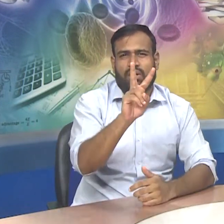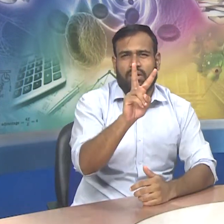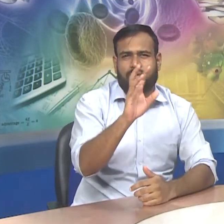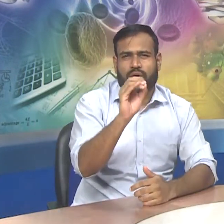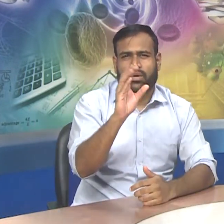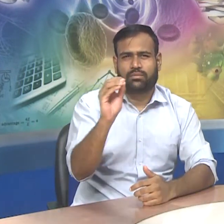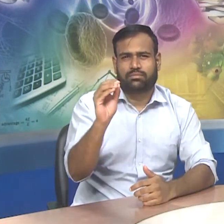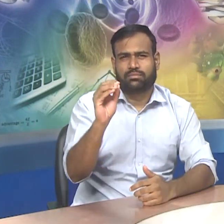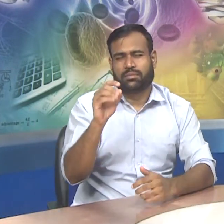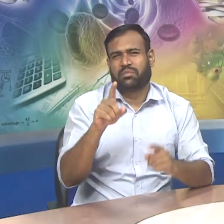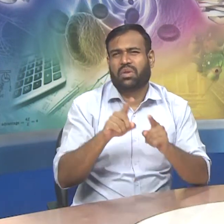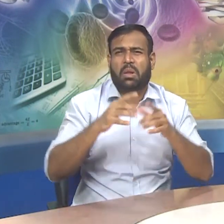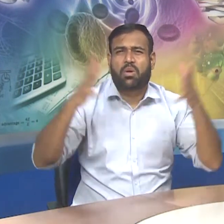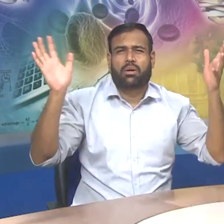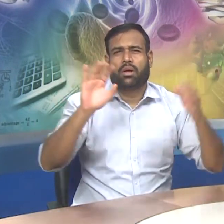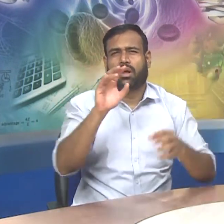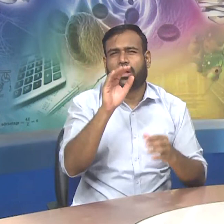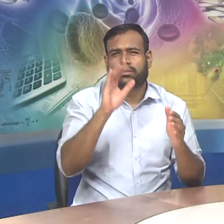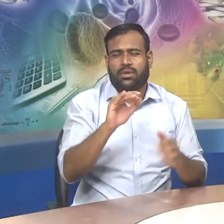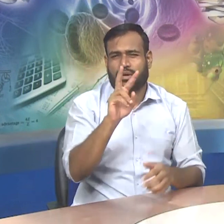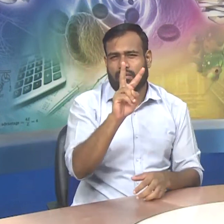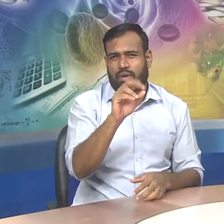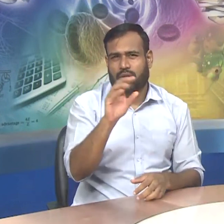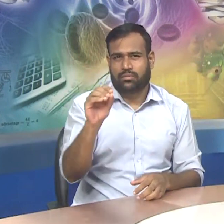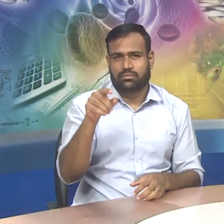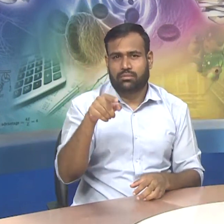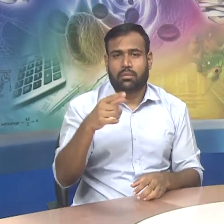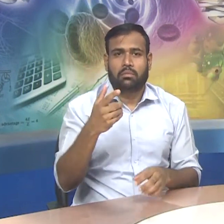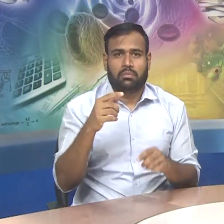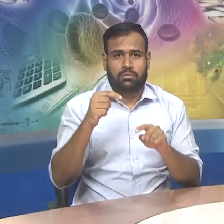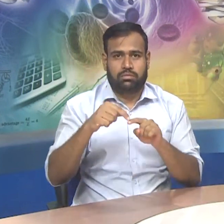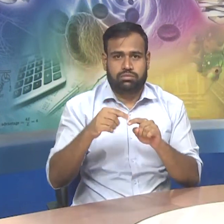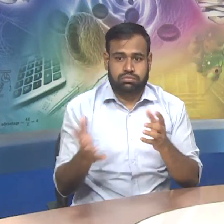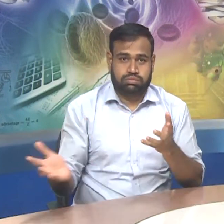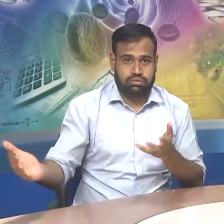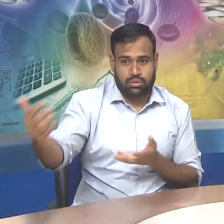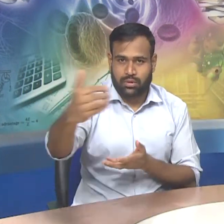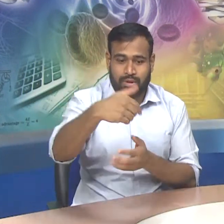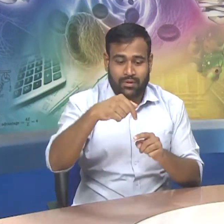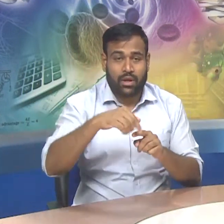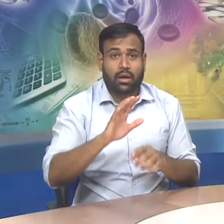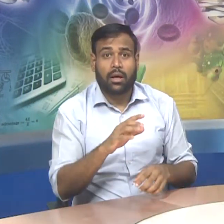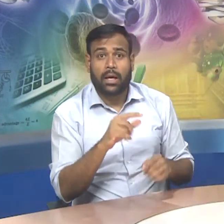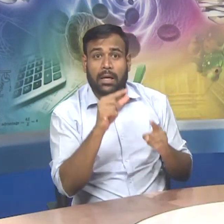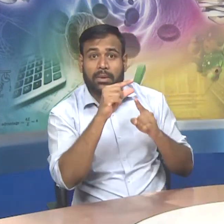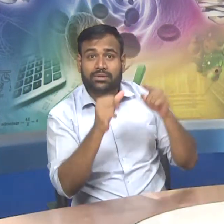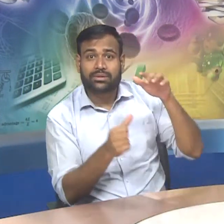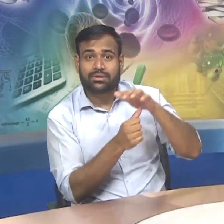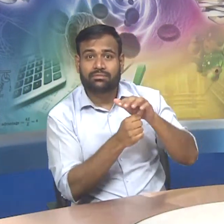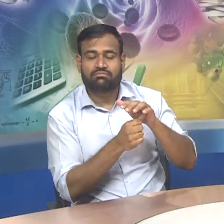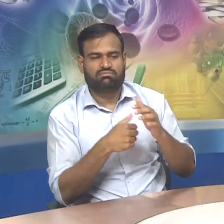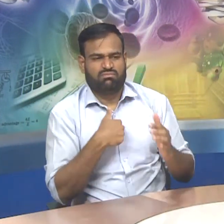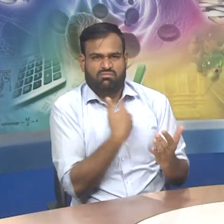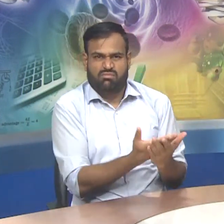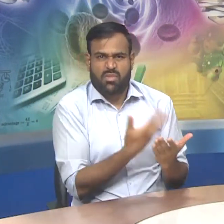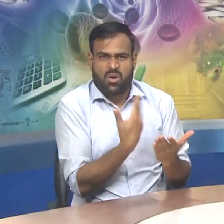following example. Supposing the total number of valid vote is 200 and there